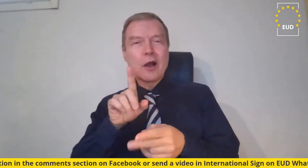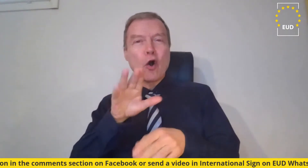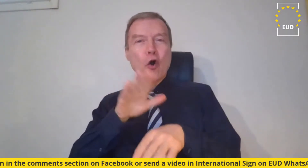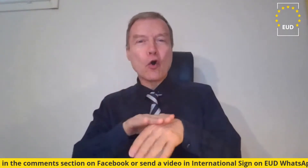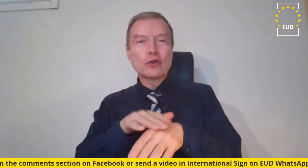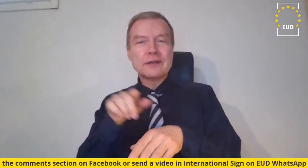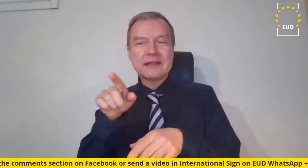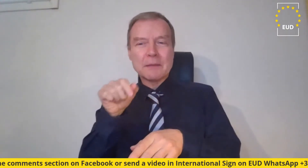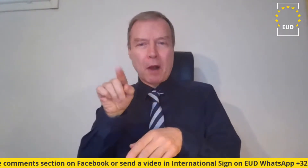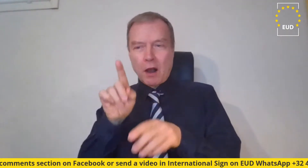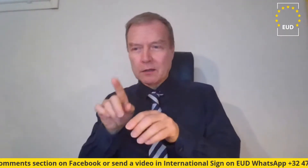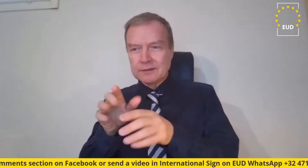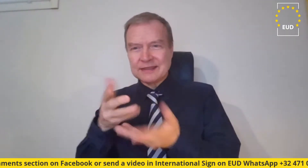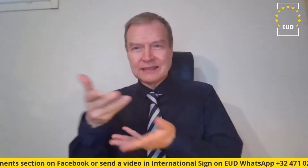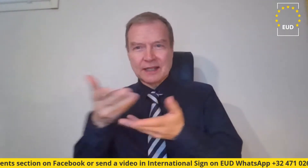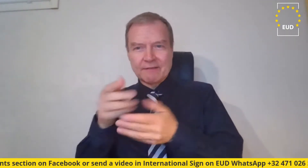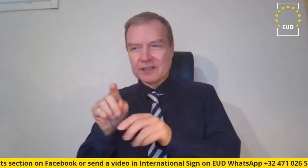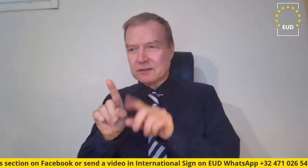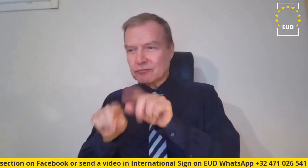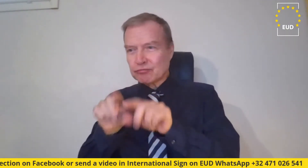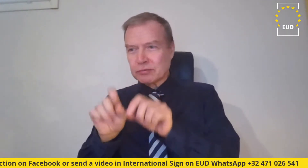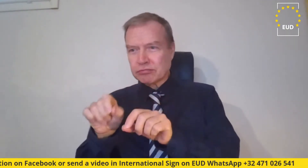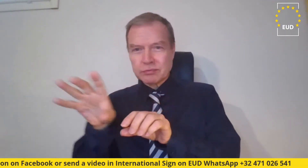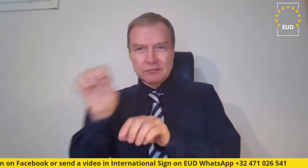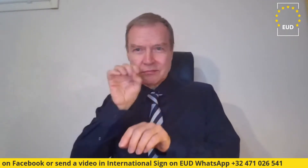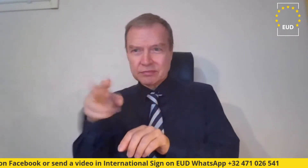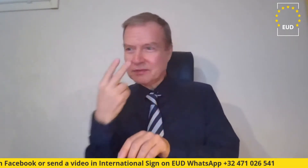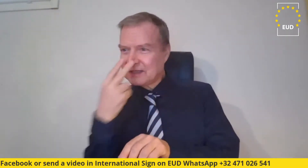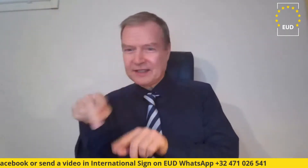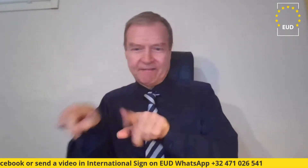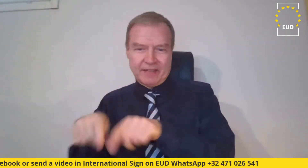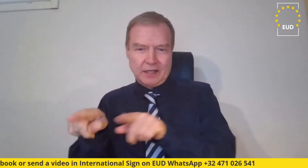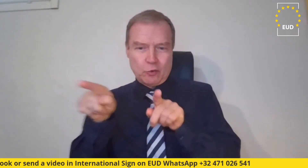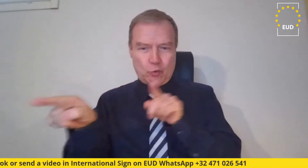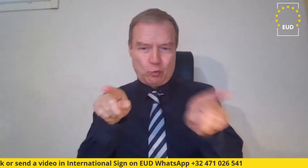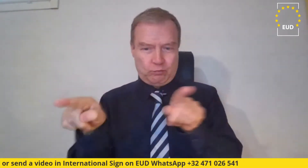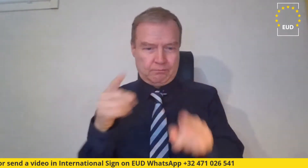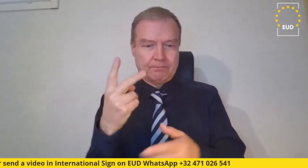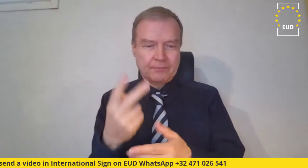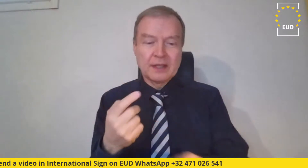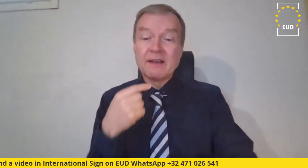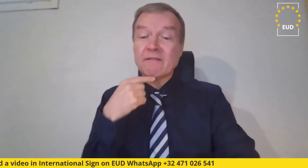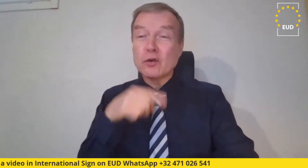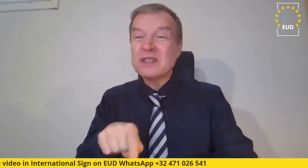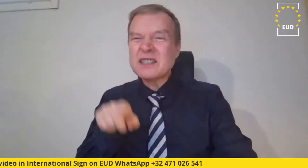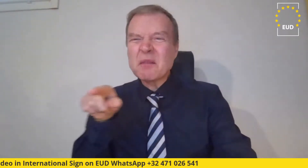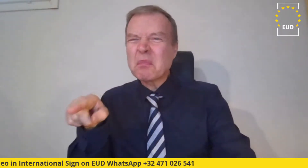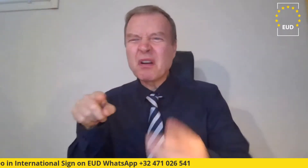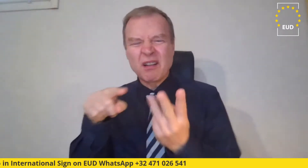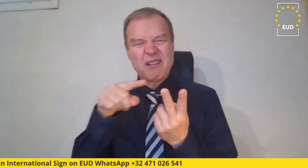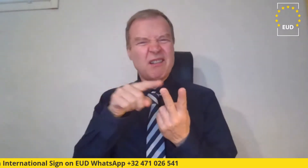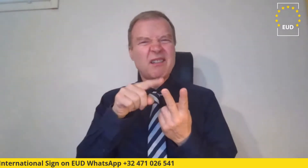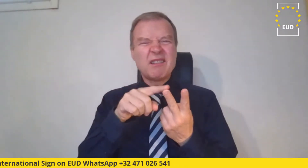or regulations. It covers TV broadcasts and